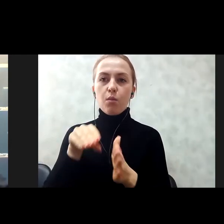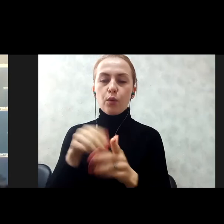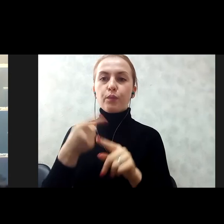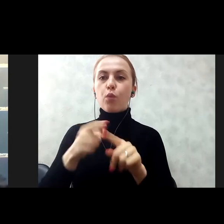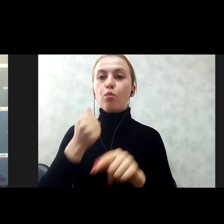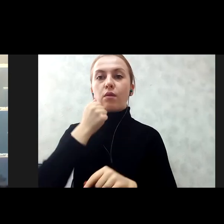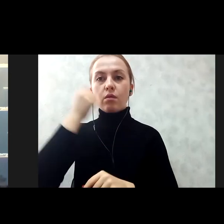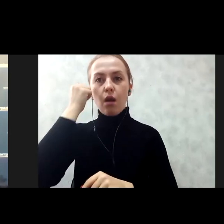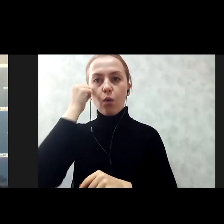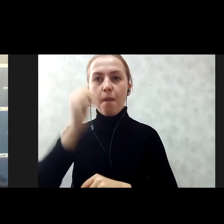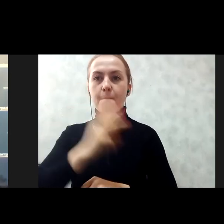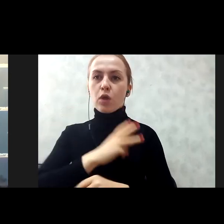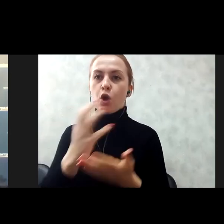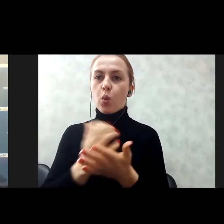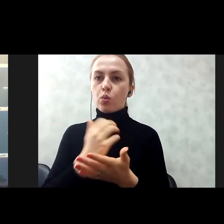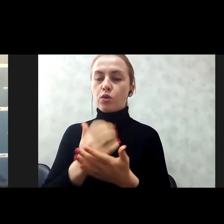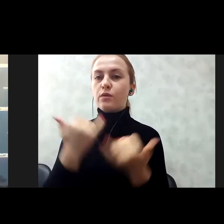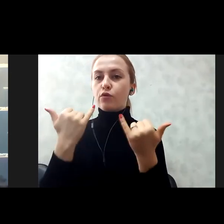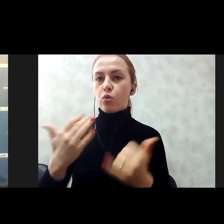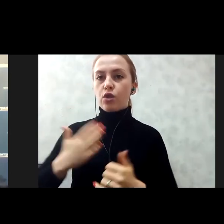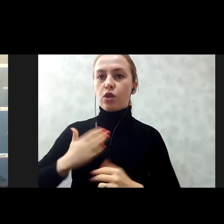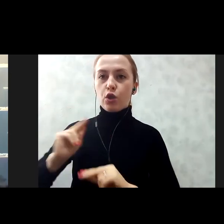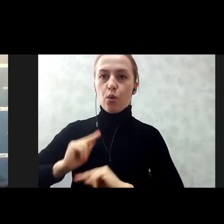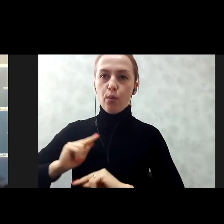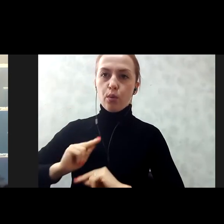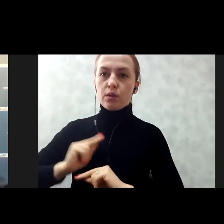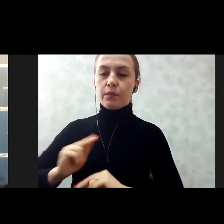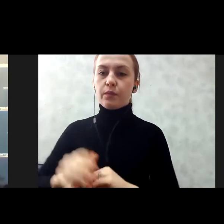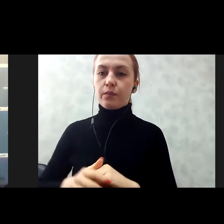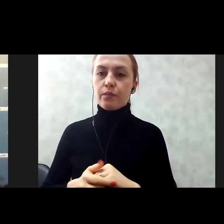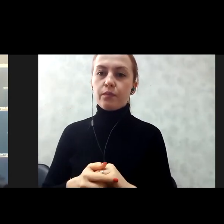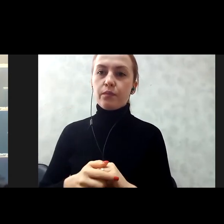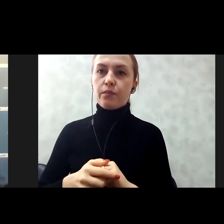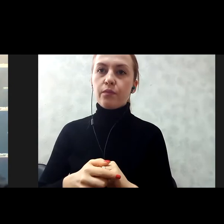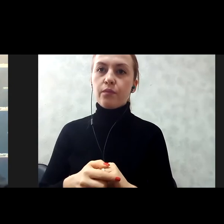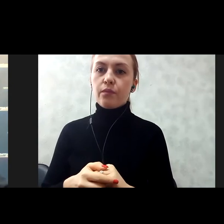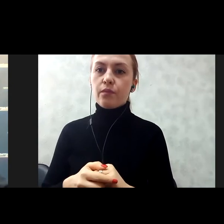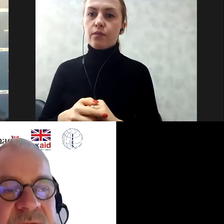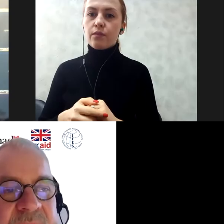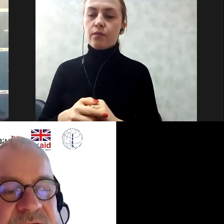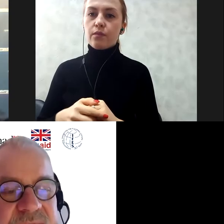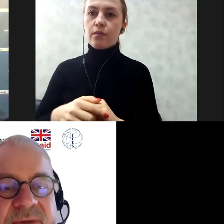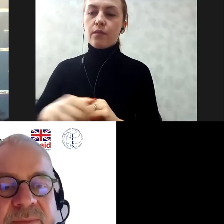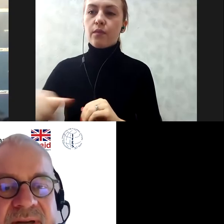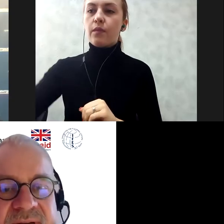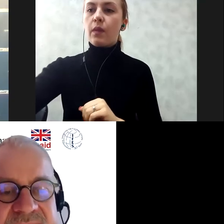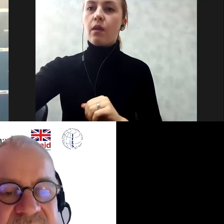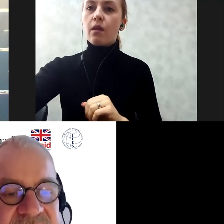administering these elections. Thank you very much, and let us have a very fruitful day.